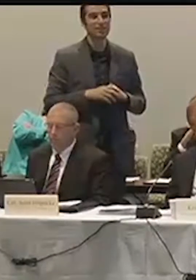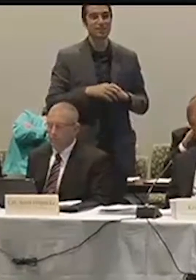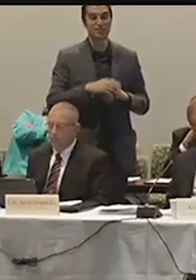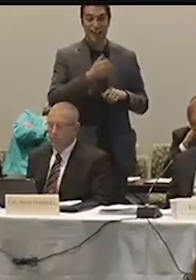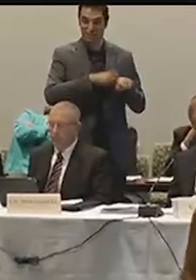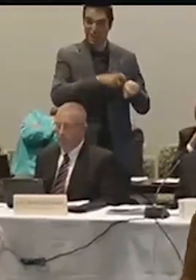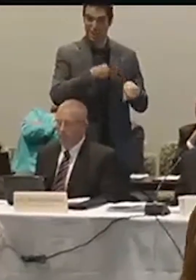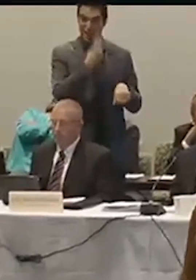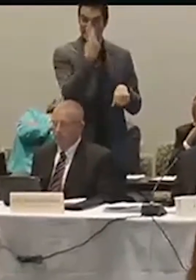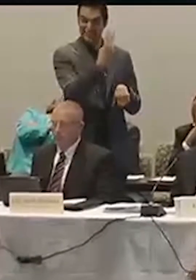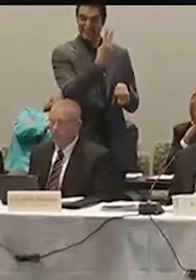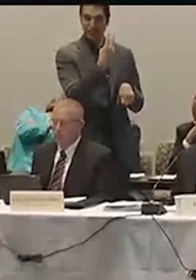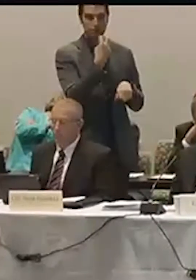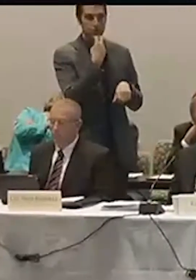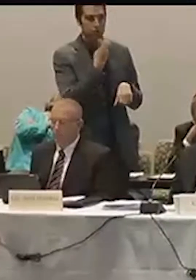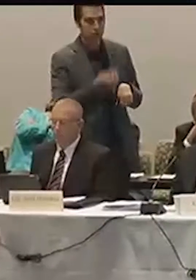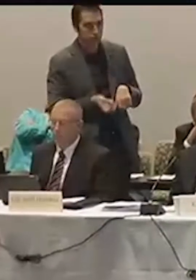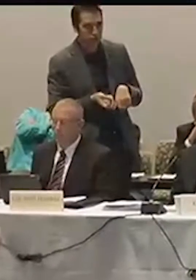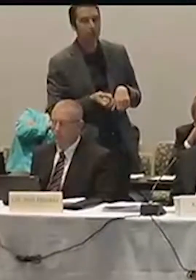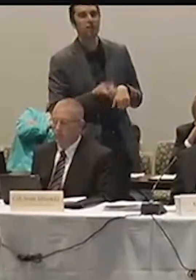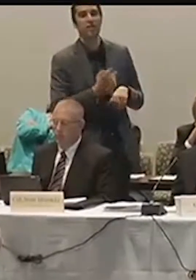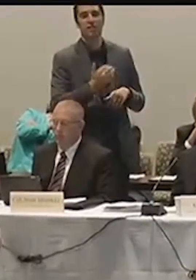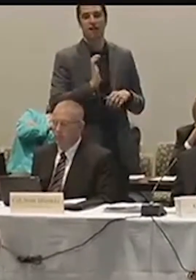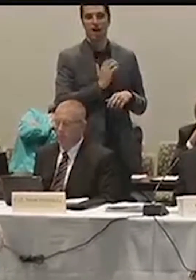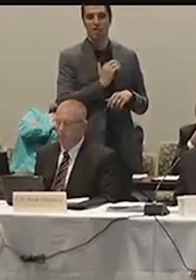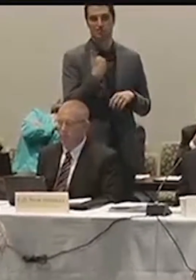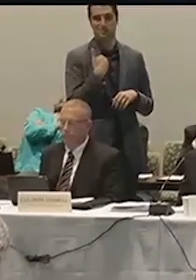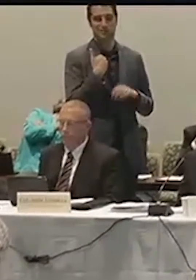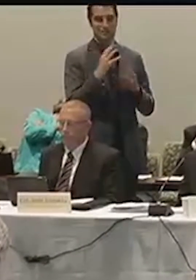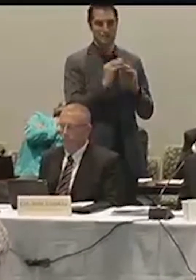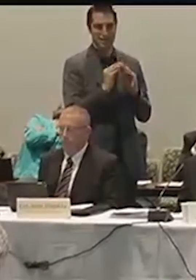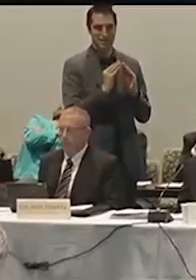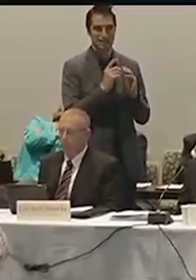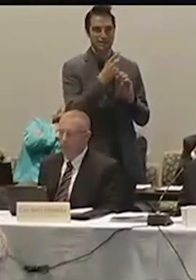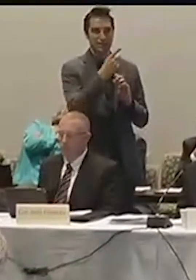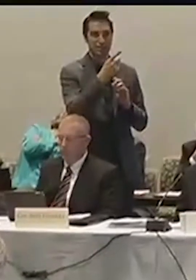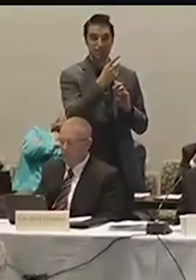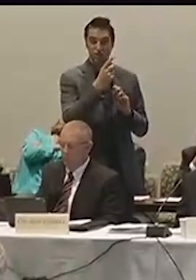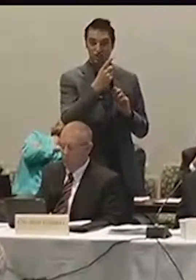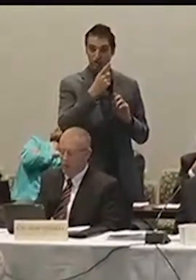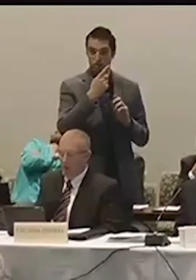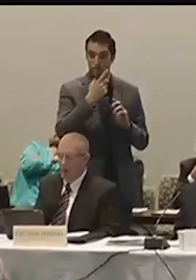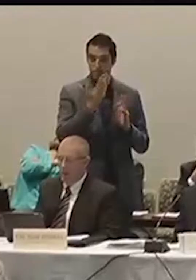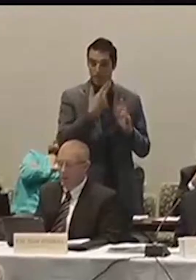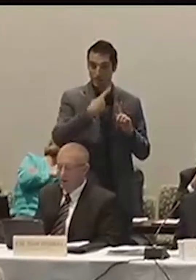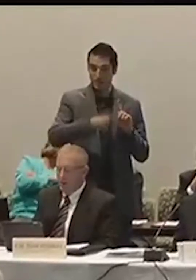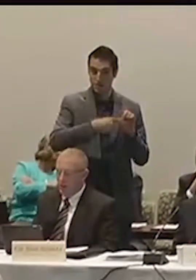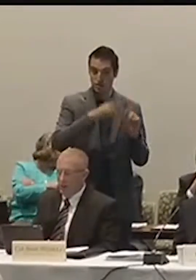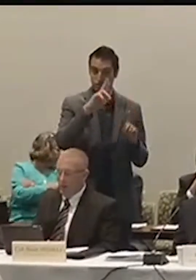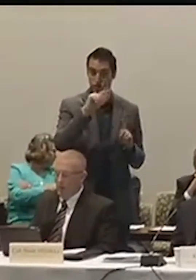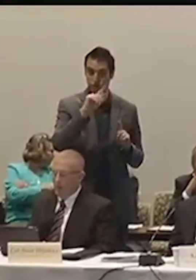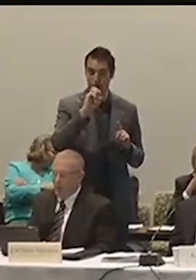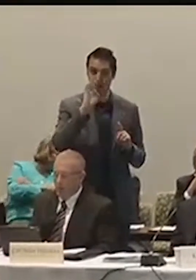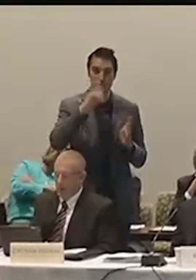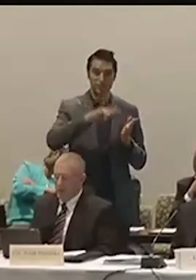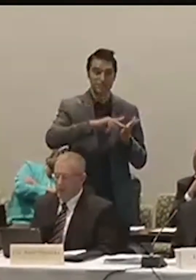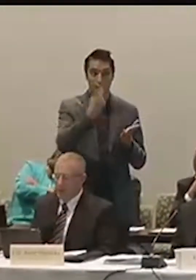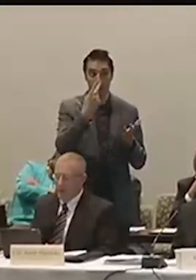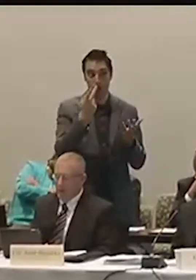drops. And especially at one of our last meetings where it was discussed that rates might even double in the future with what's happening with